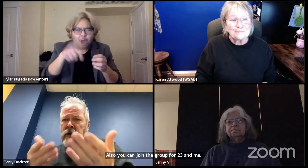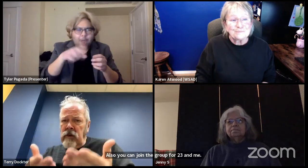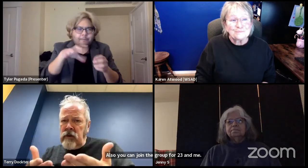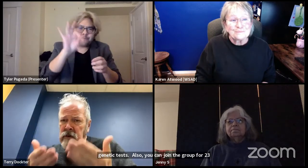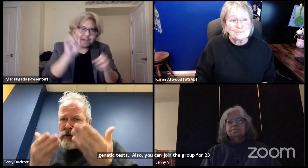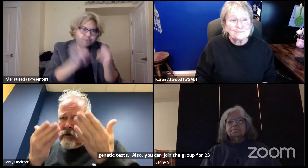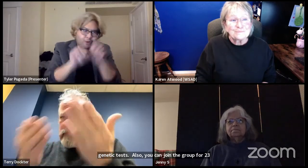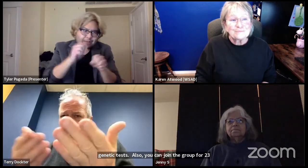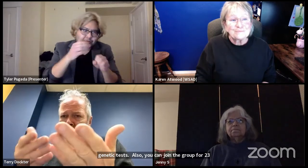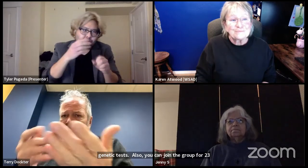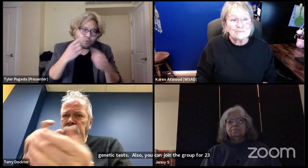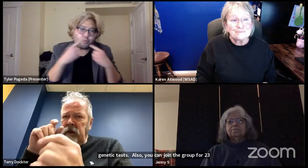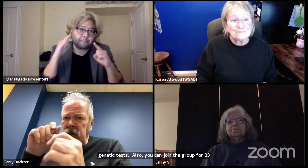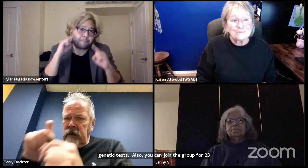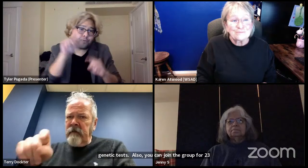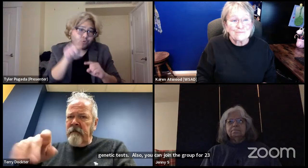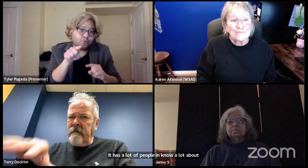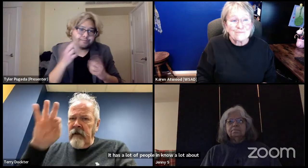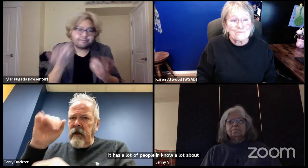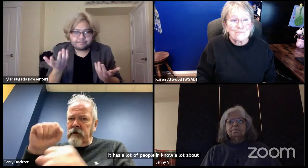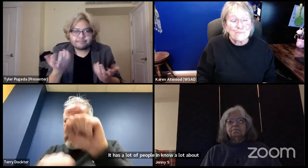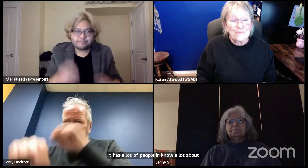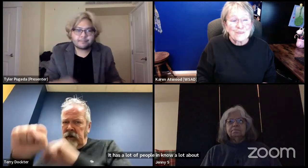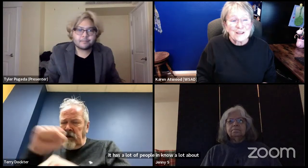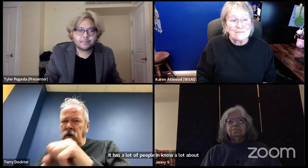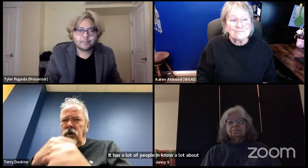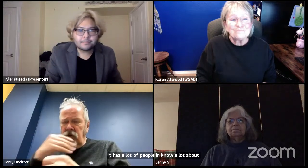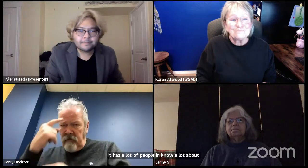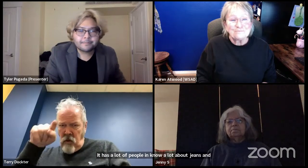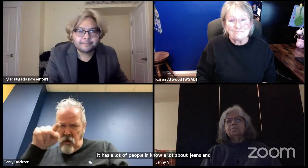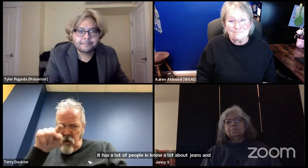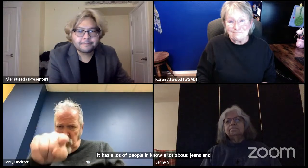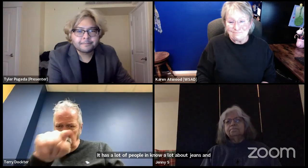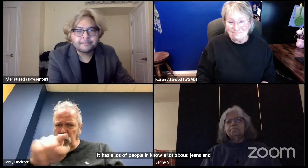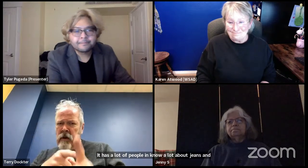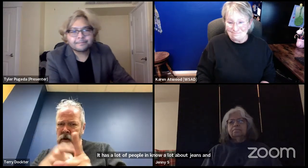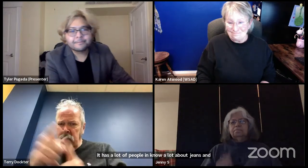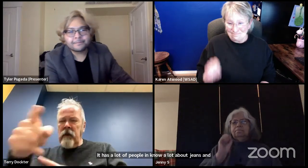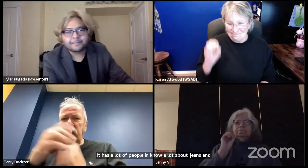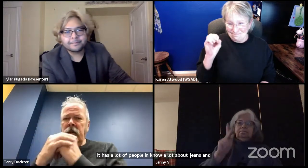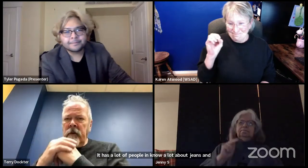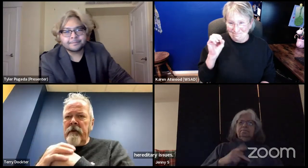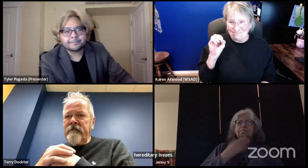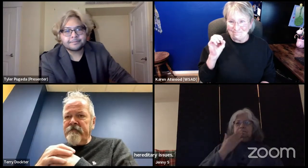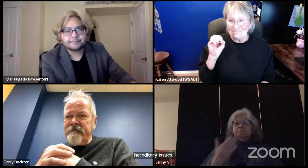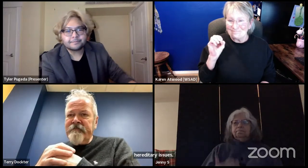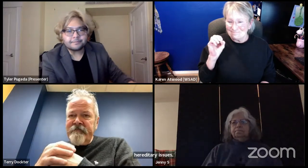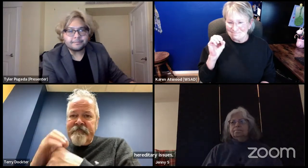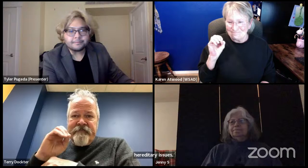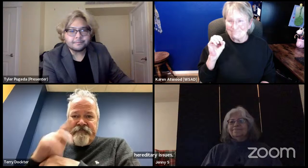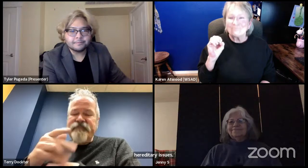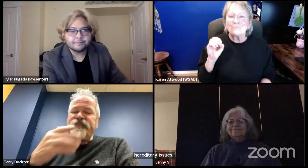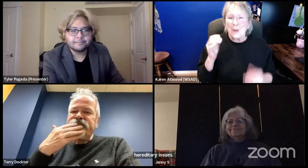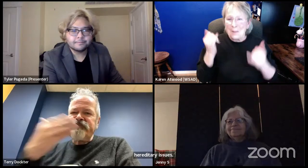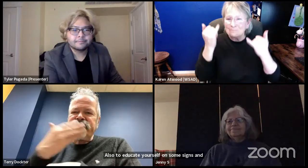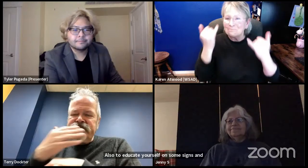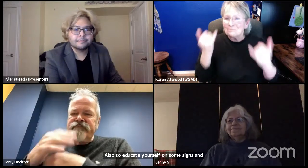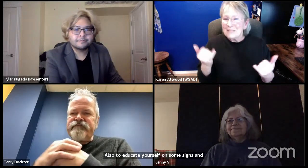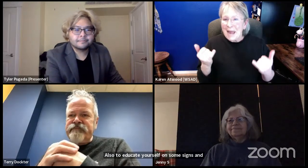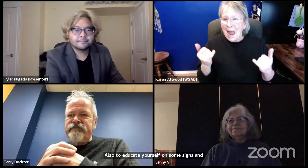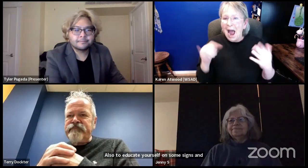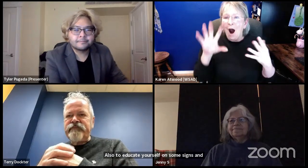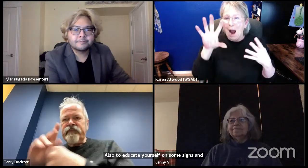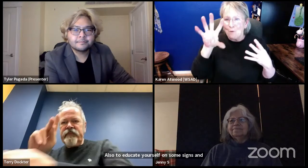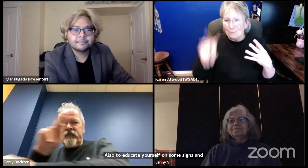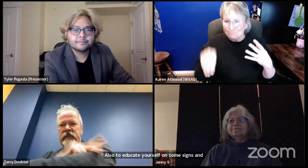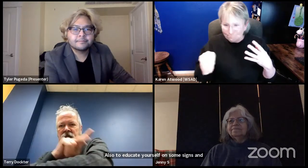do, what type of things will help you the best, and work on those strategies. Don't worry about what you can't do,